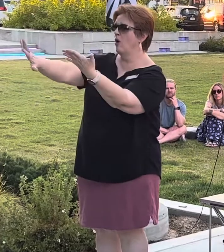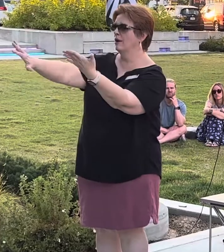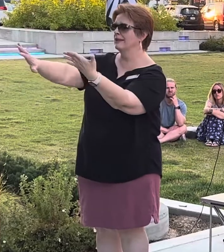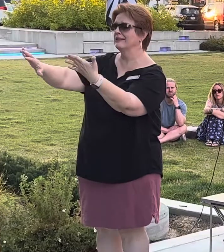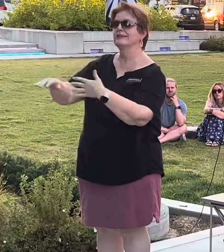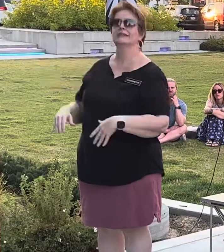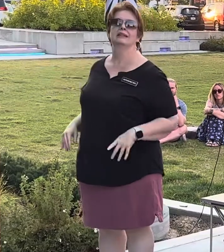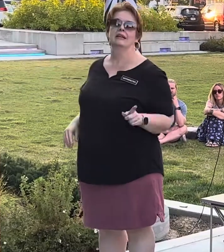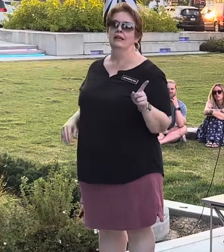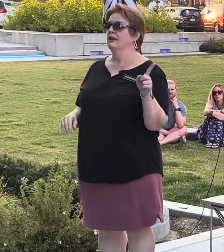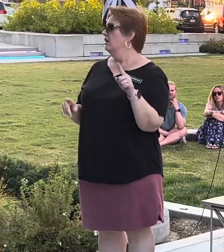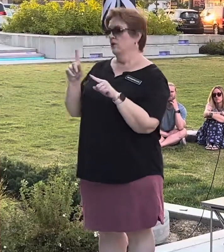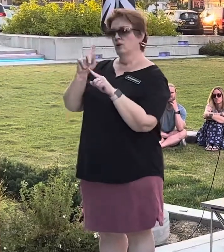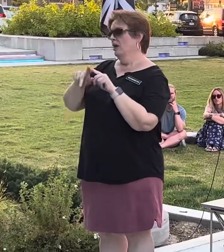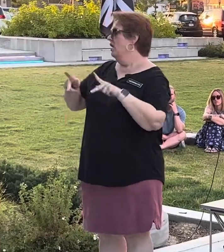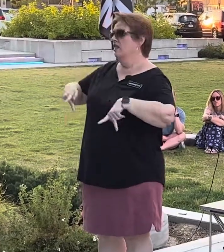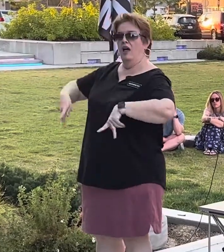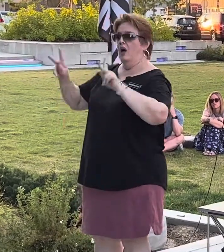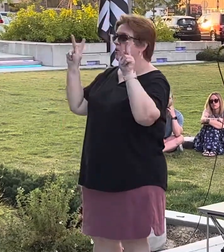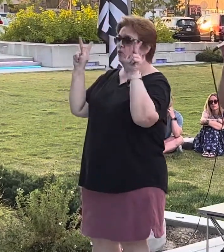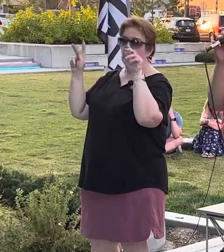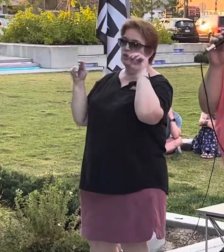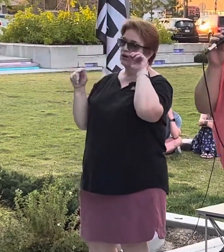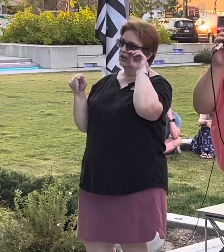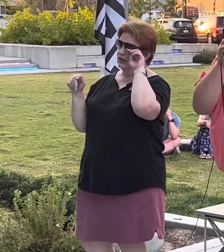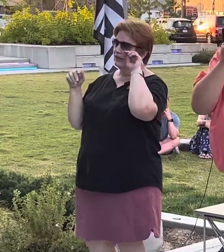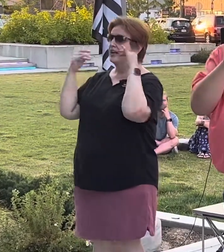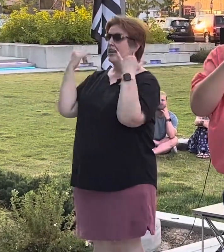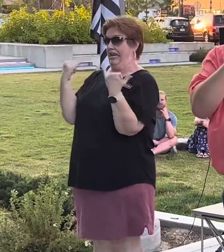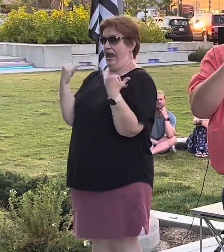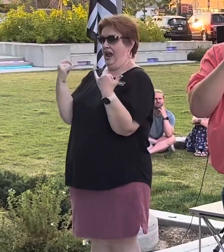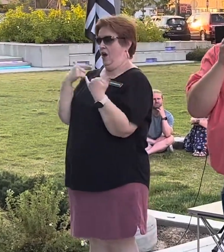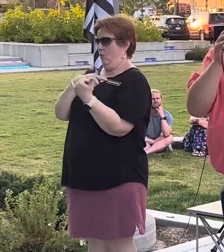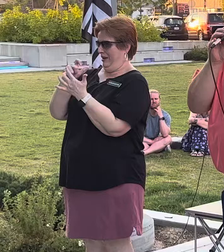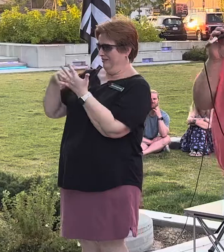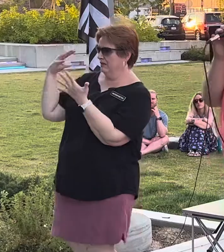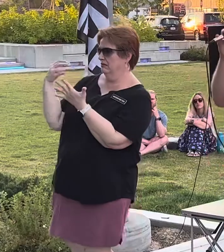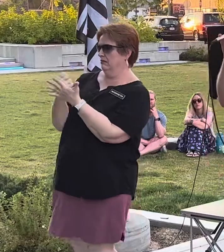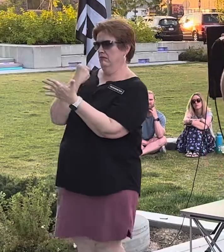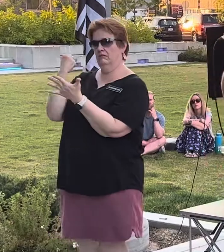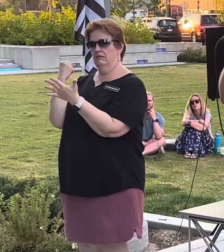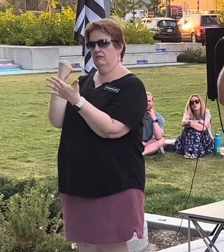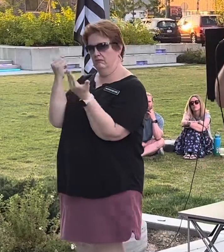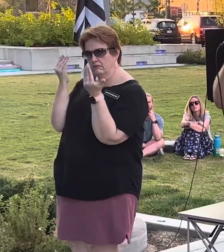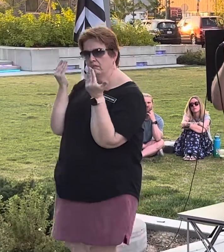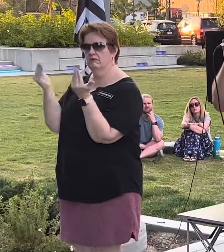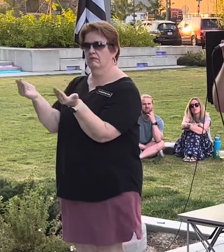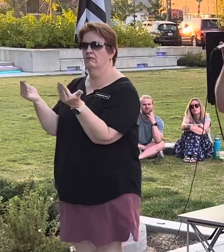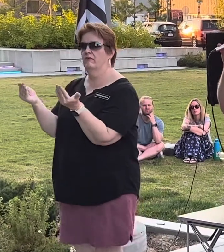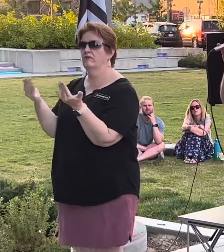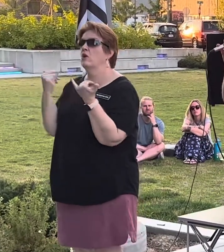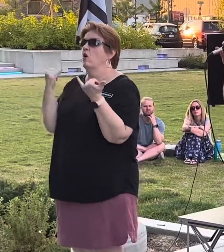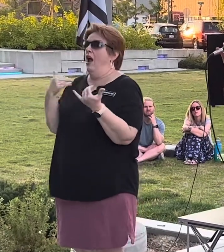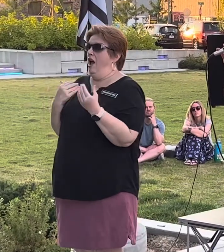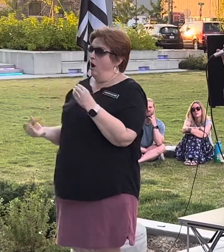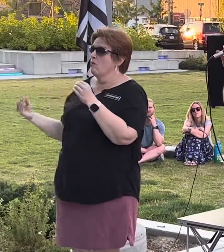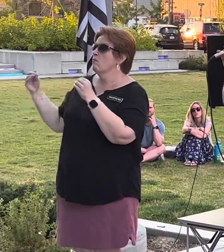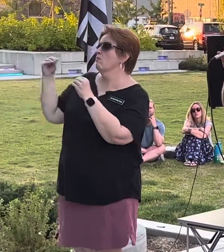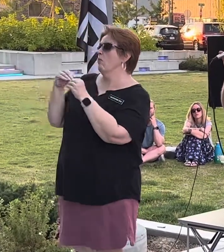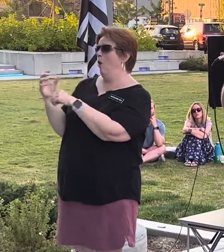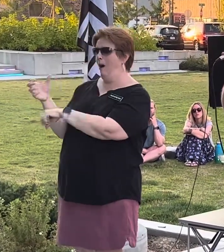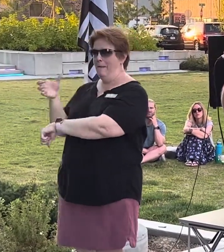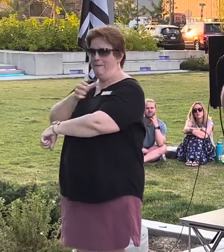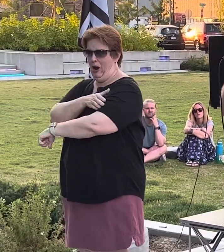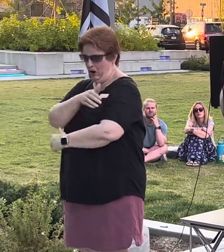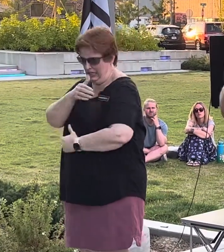We can't allow this to happen, and now is the time that we have to take a stand. We have more momentum now in